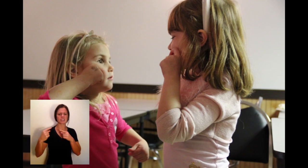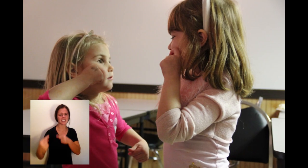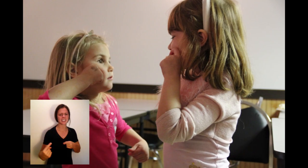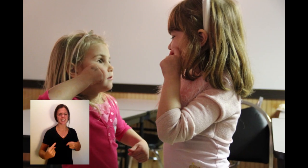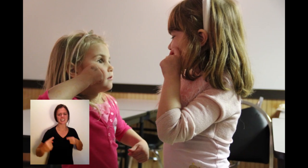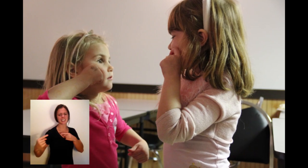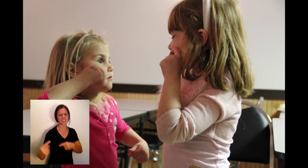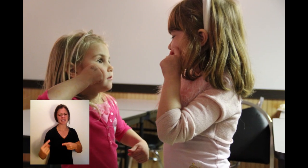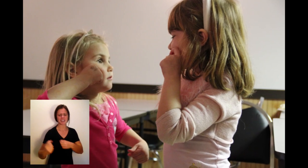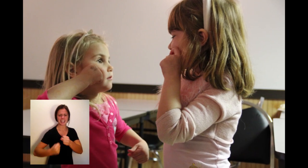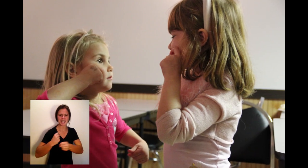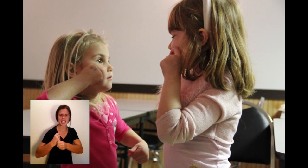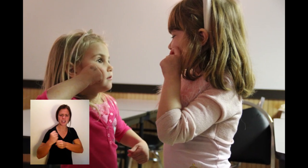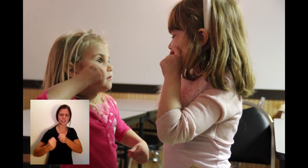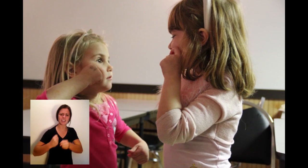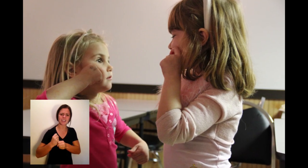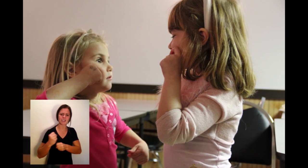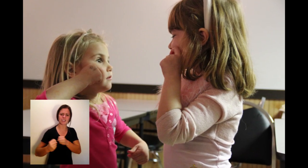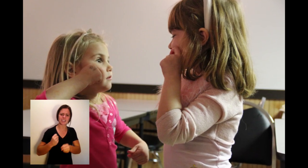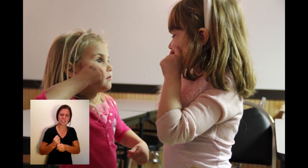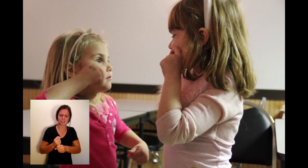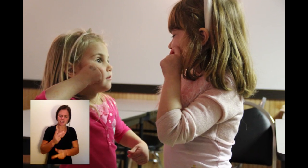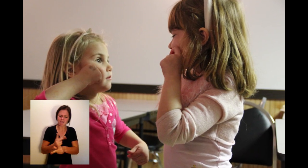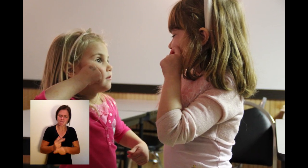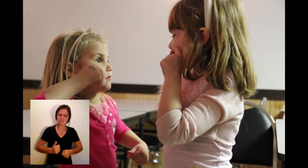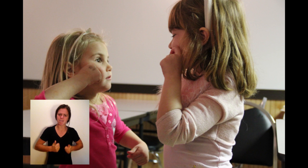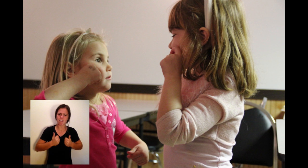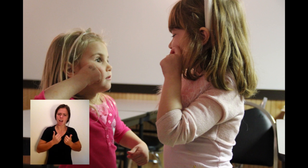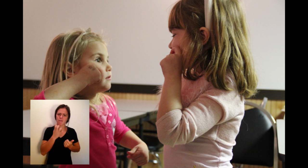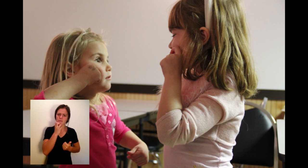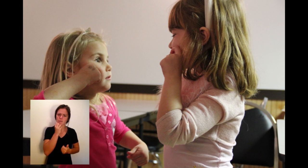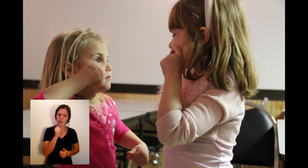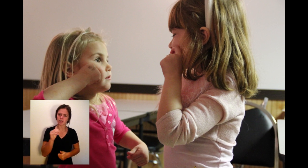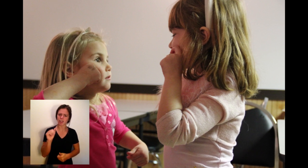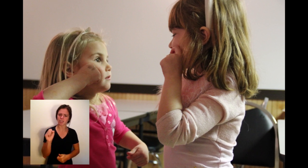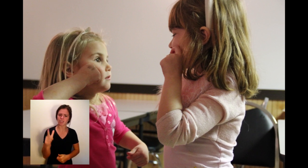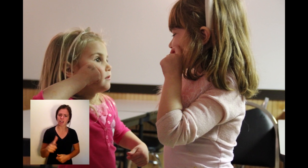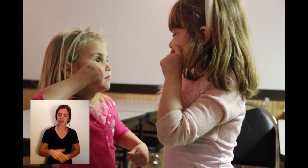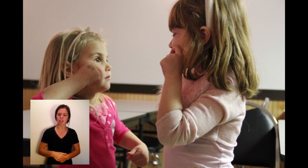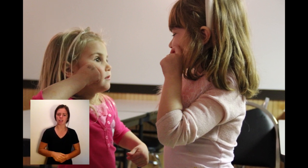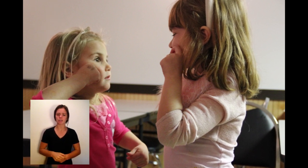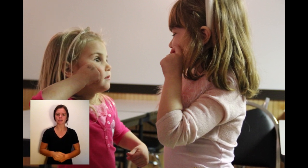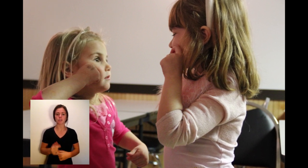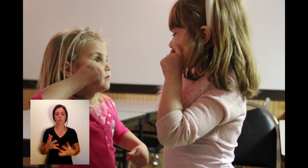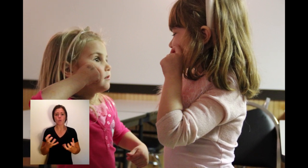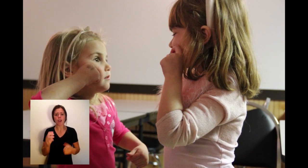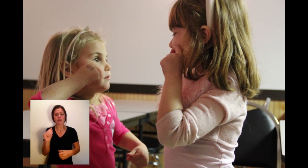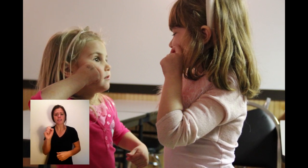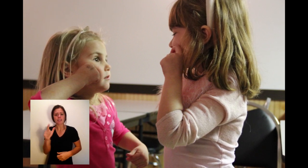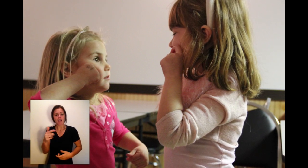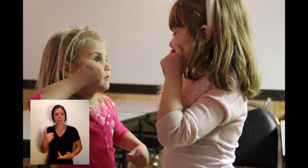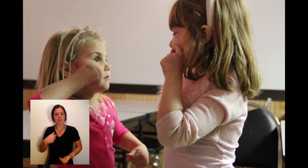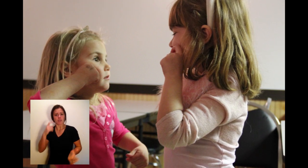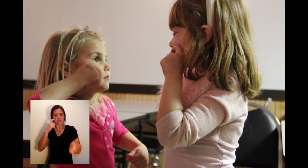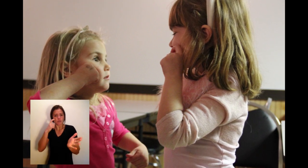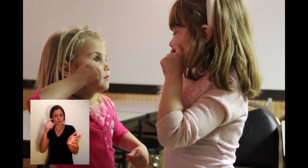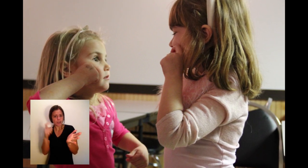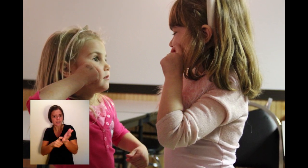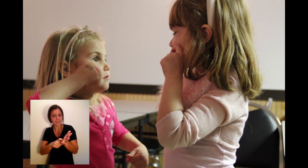over the nation struggled for decades to keep their precious language alive. They worked to gain ASL